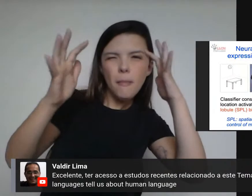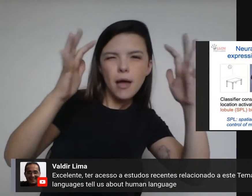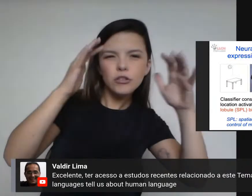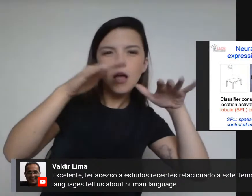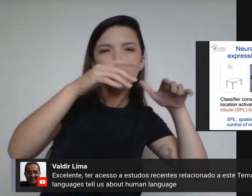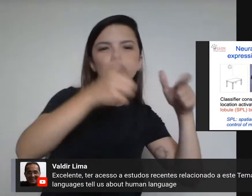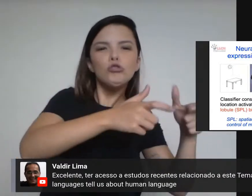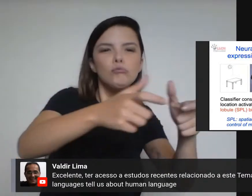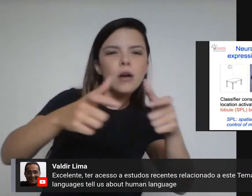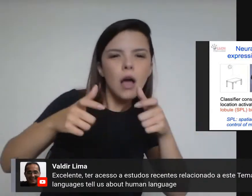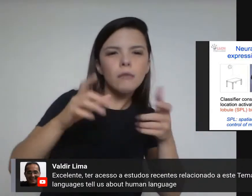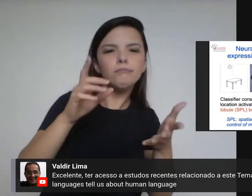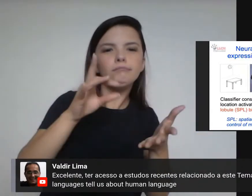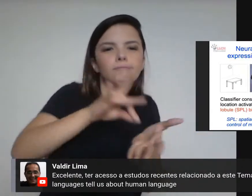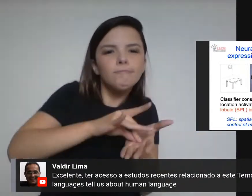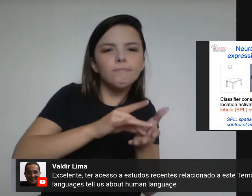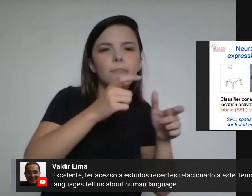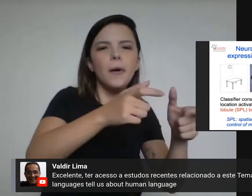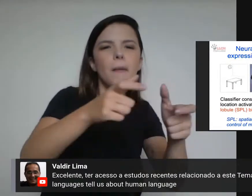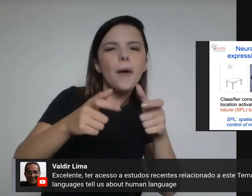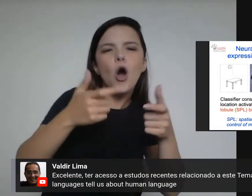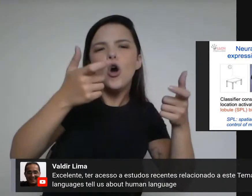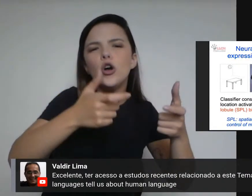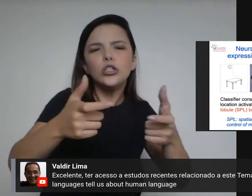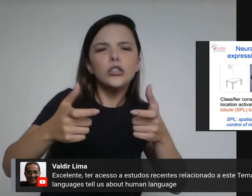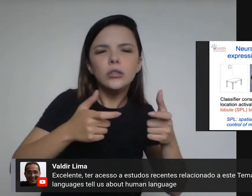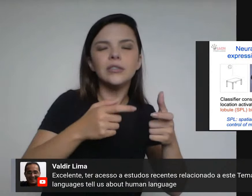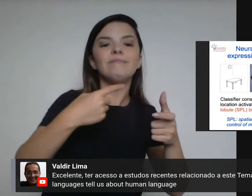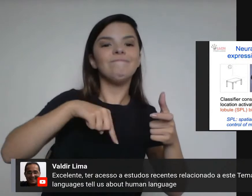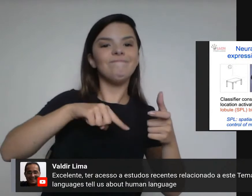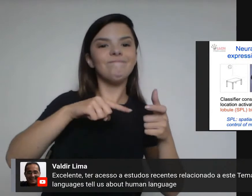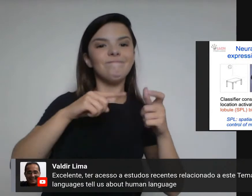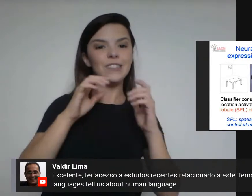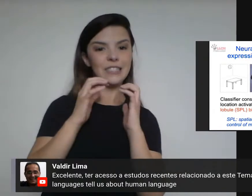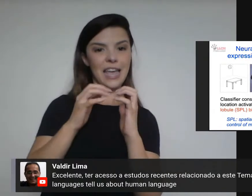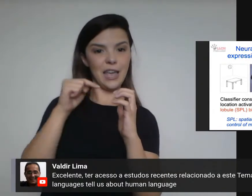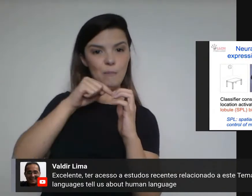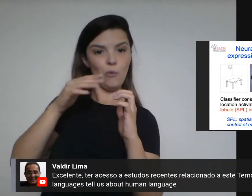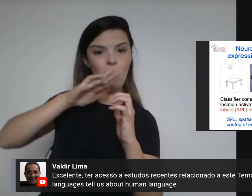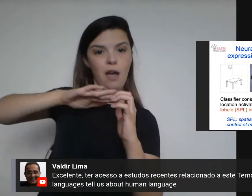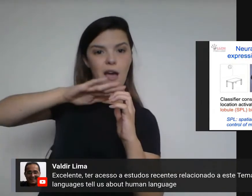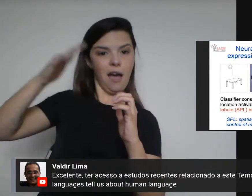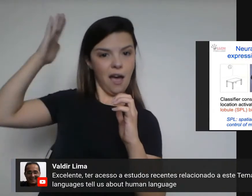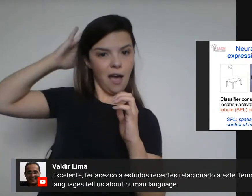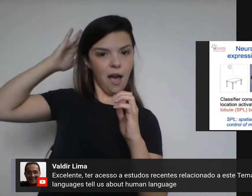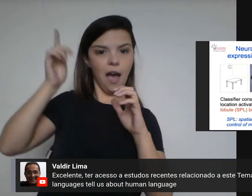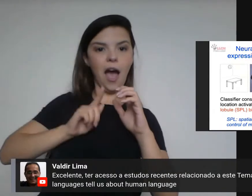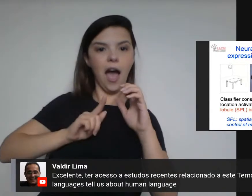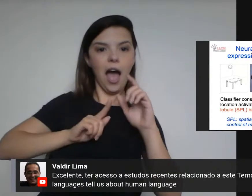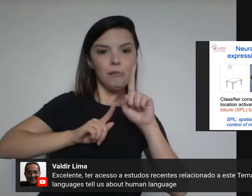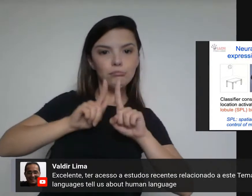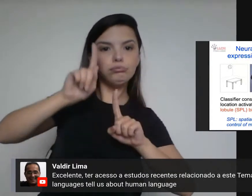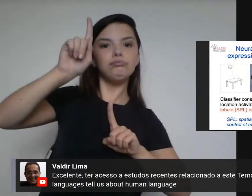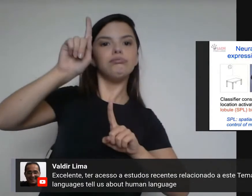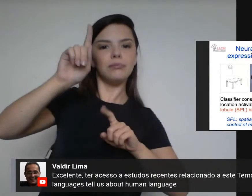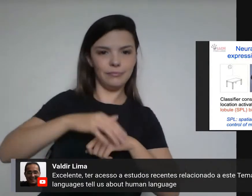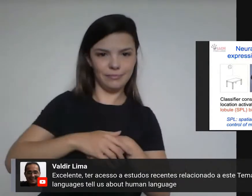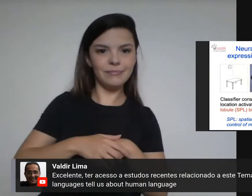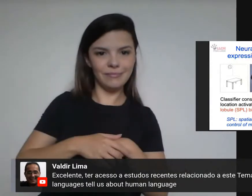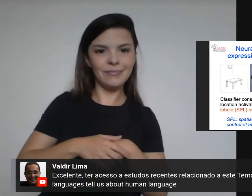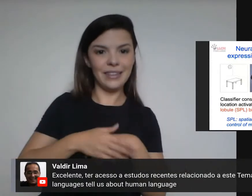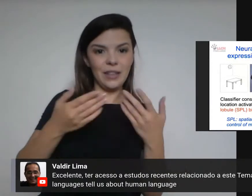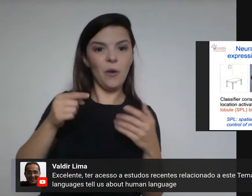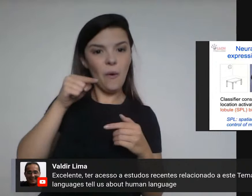body-centered representation in which each hand maps to a particular location. So that visual motor transformation is something